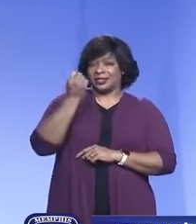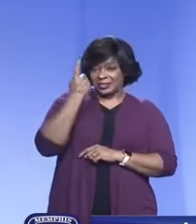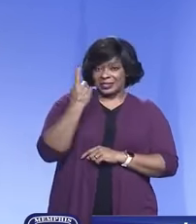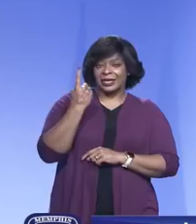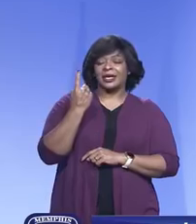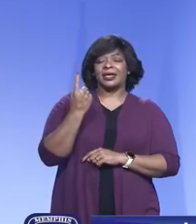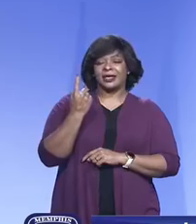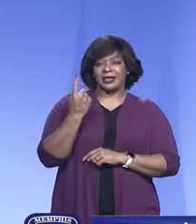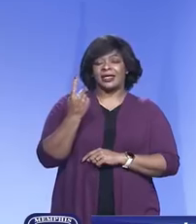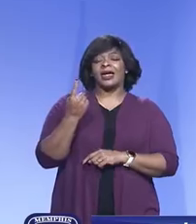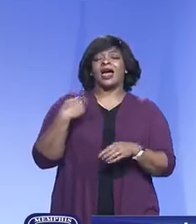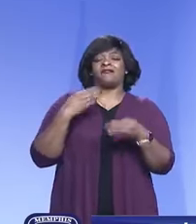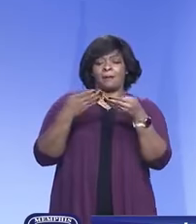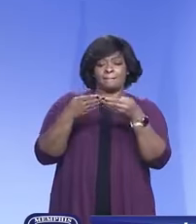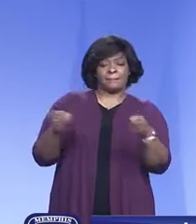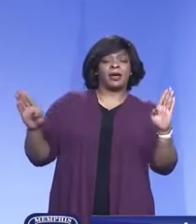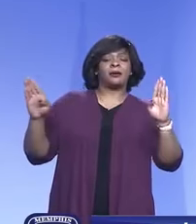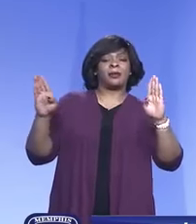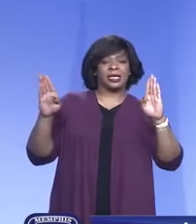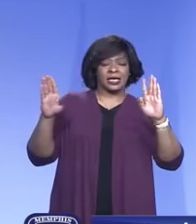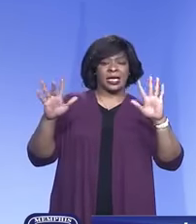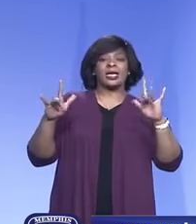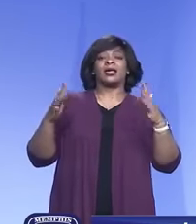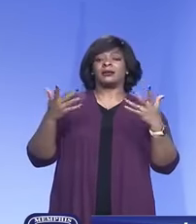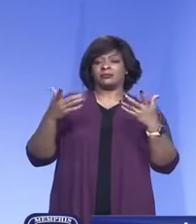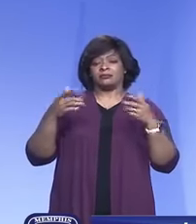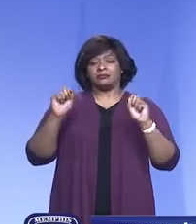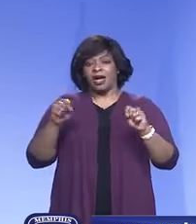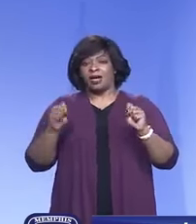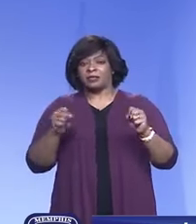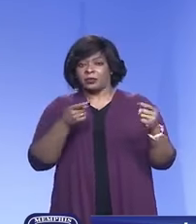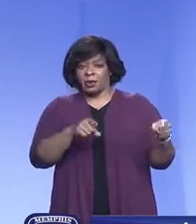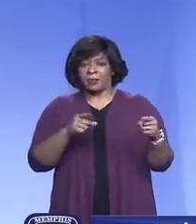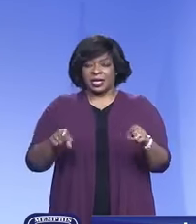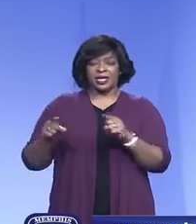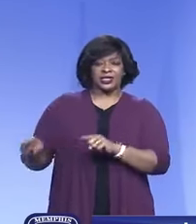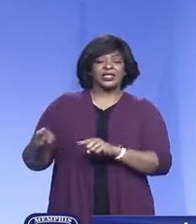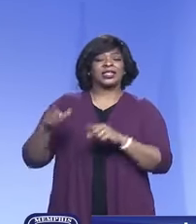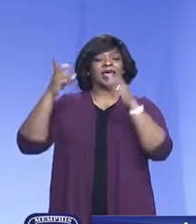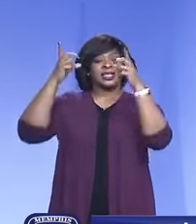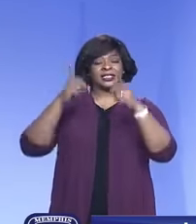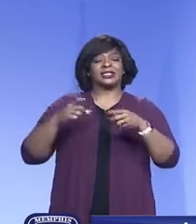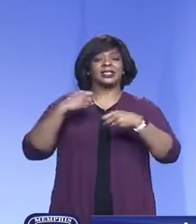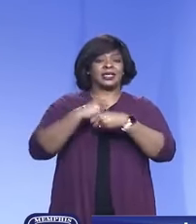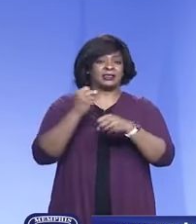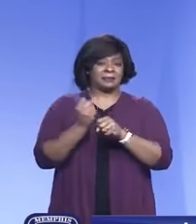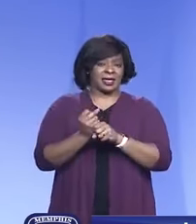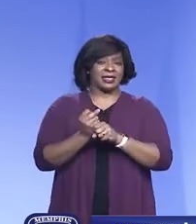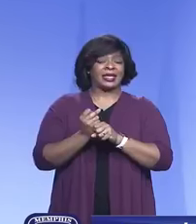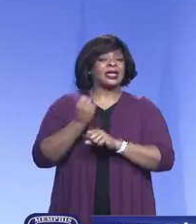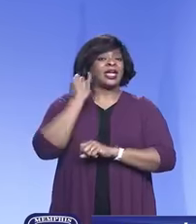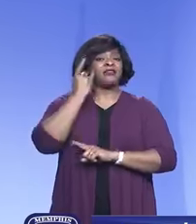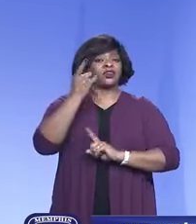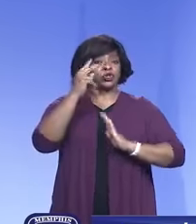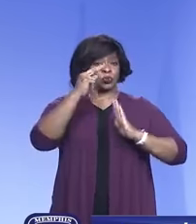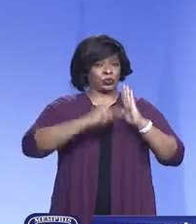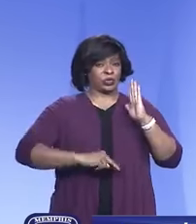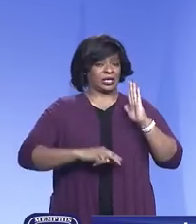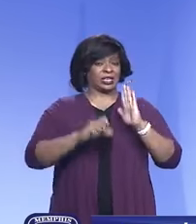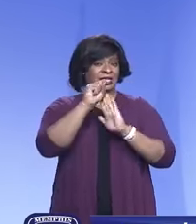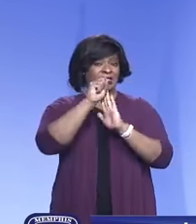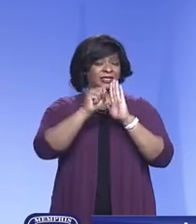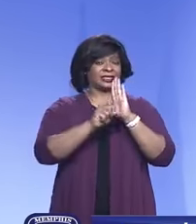are public ramifications of decisions made. If you read the